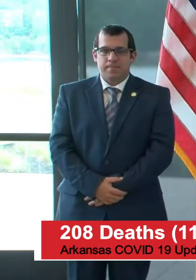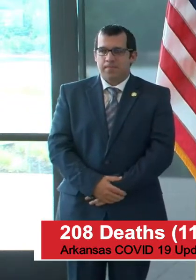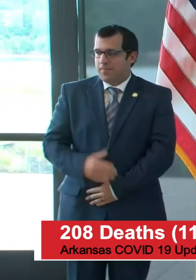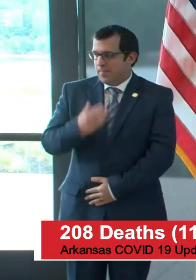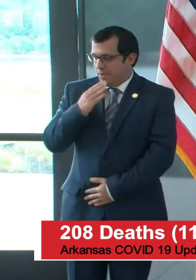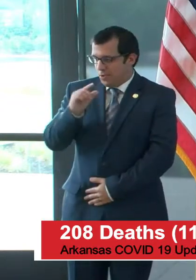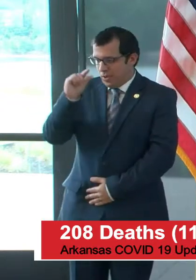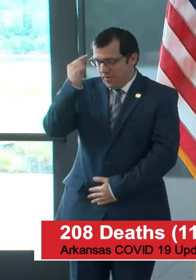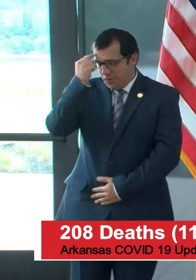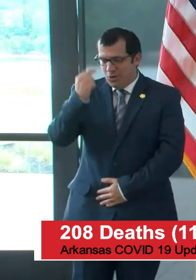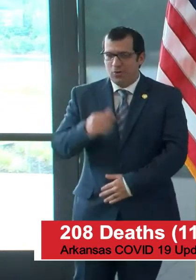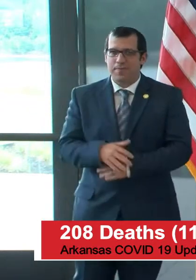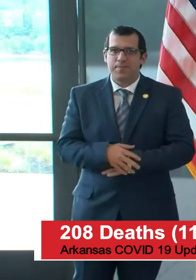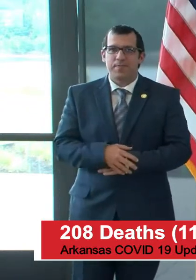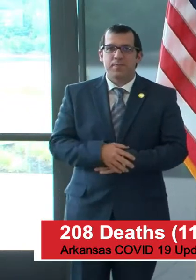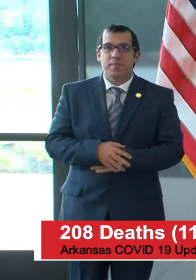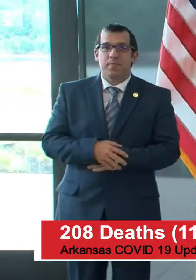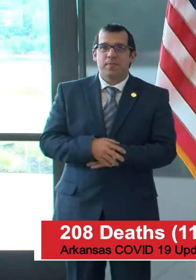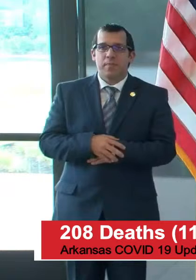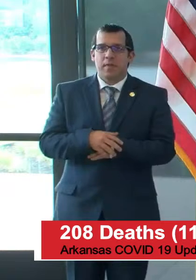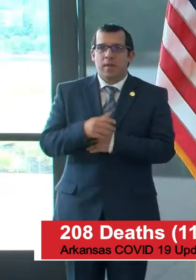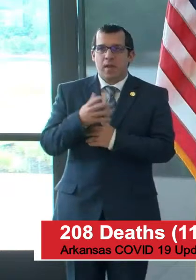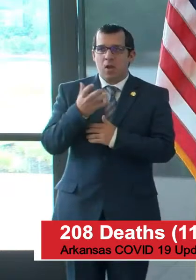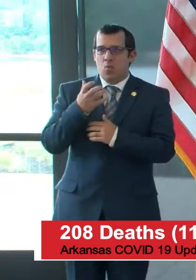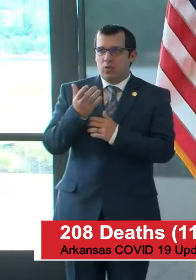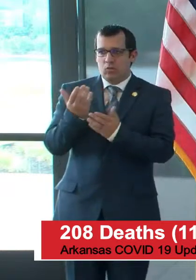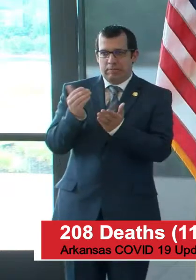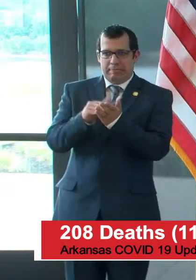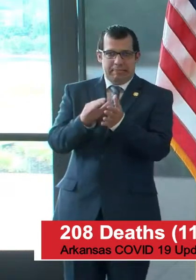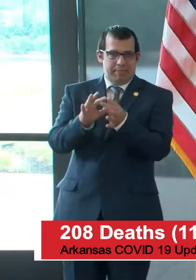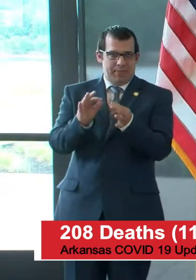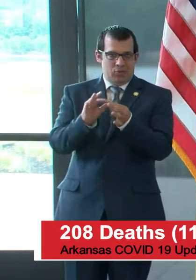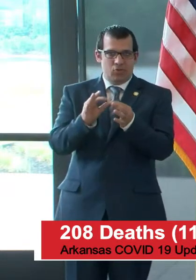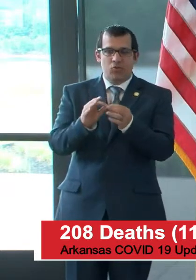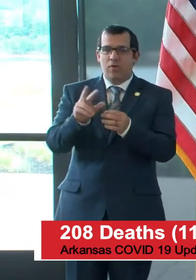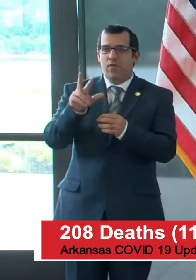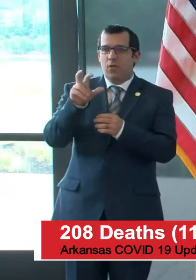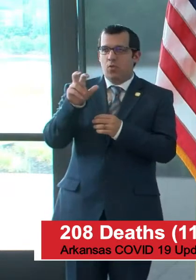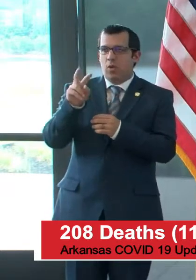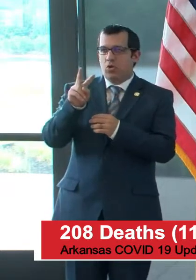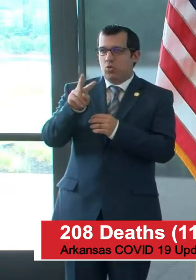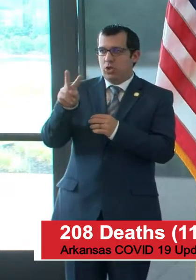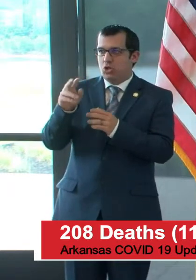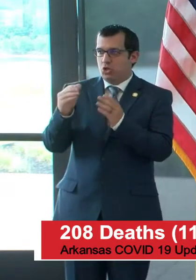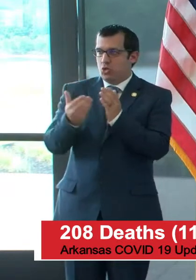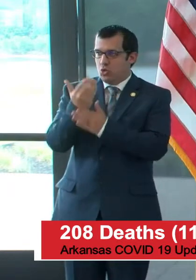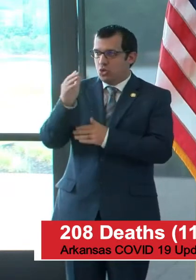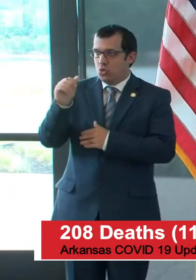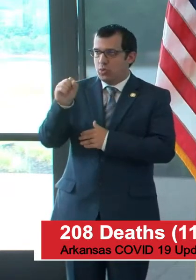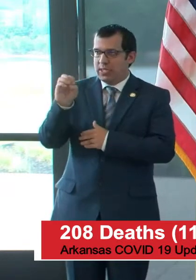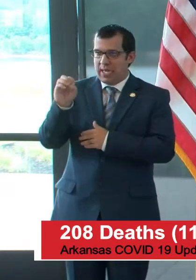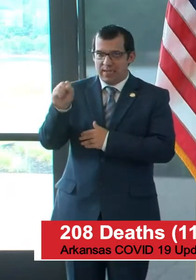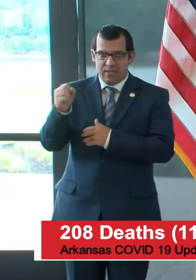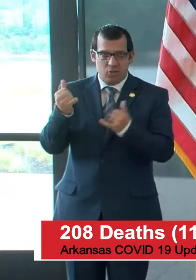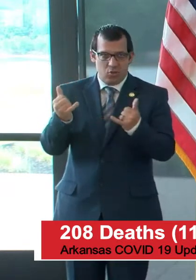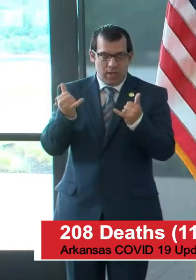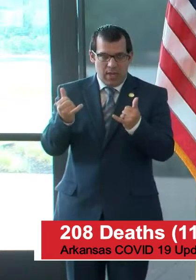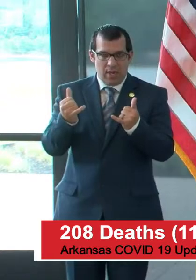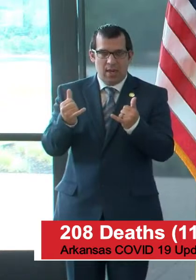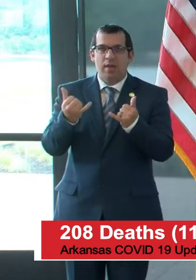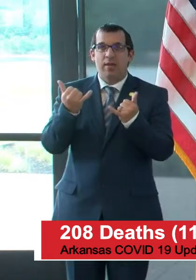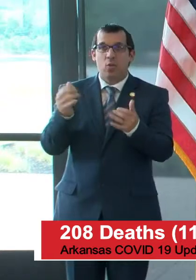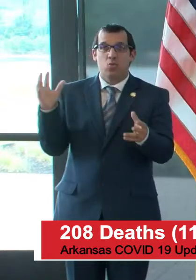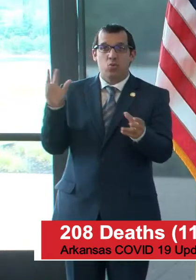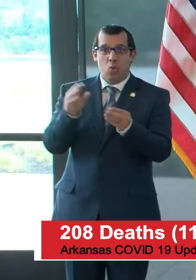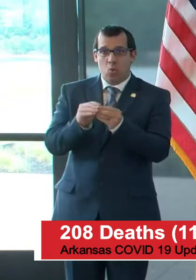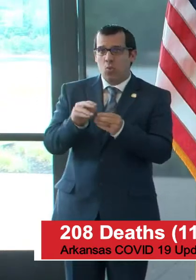Thank you, Governor. So I want to reiterate that we have 322 new cases today. That brings us